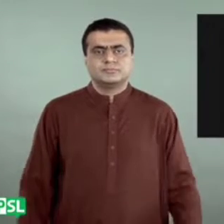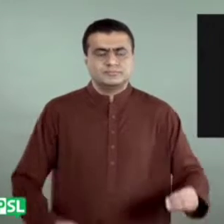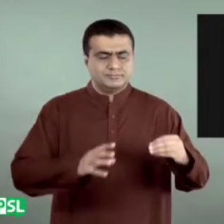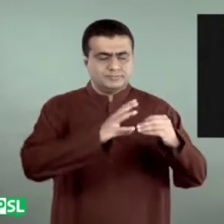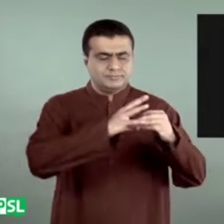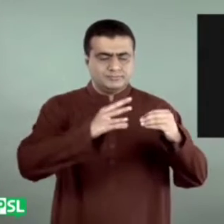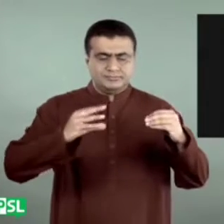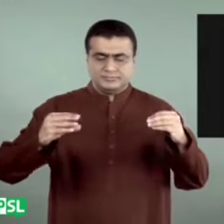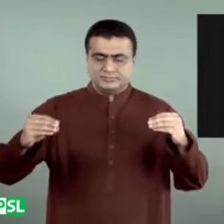Jhadu.